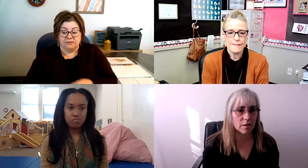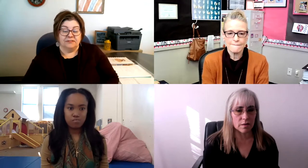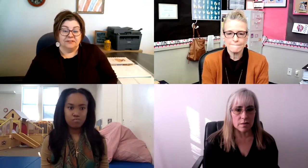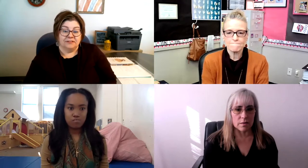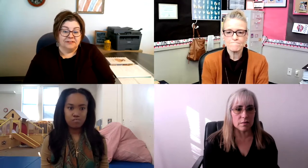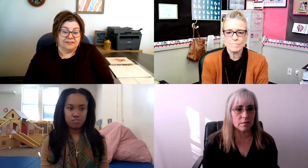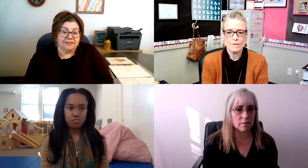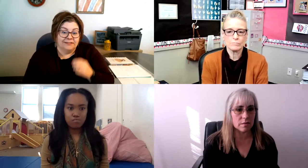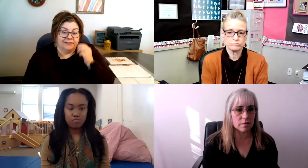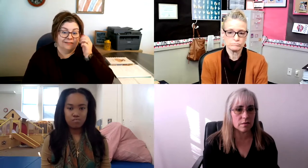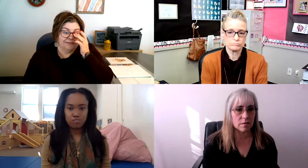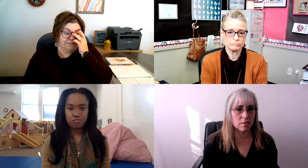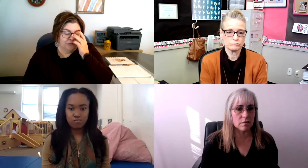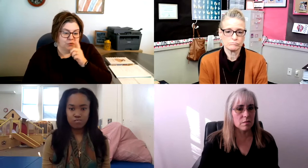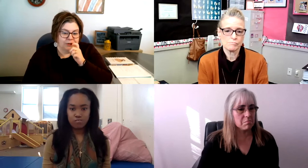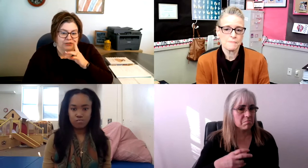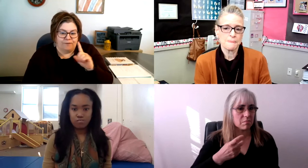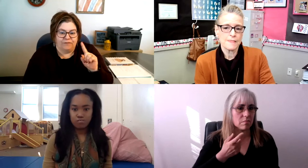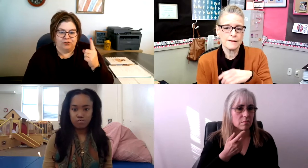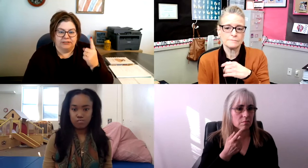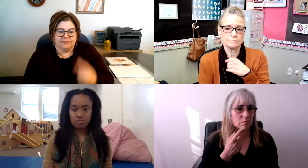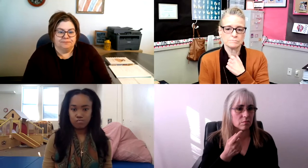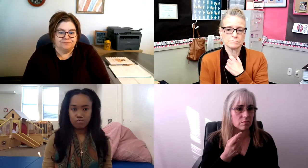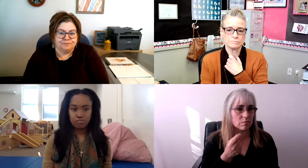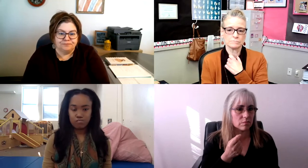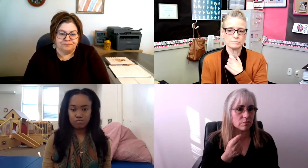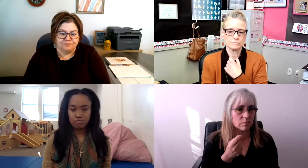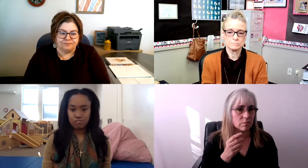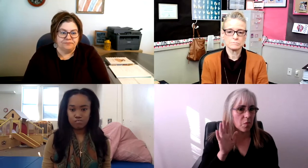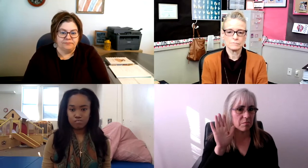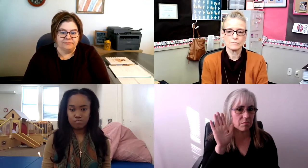So could you expand a little bit on that situation?